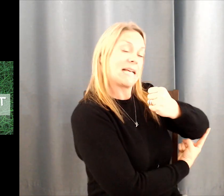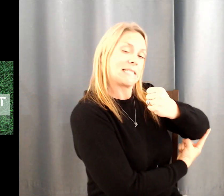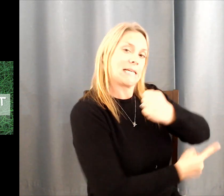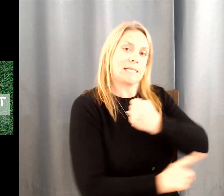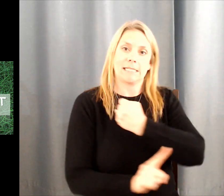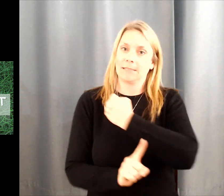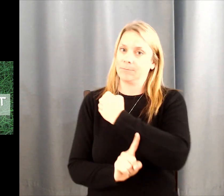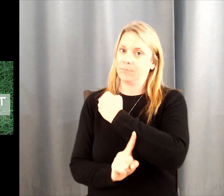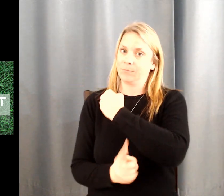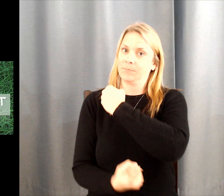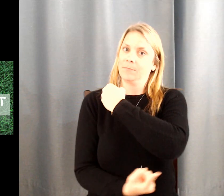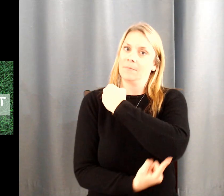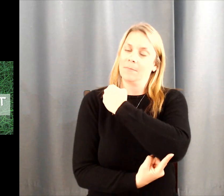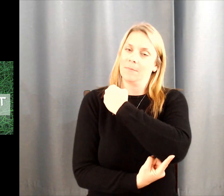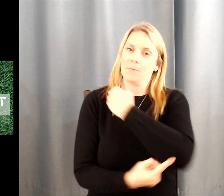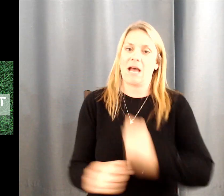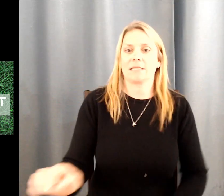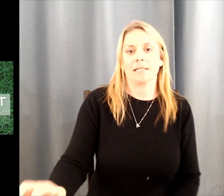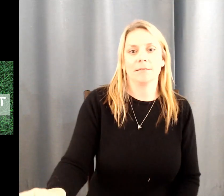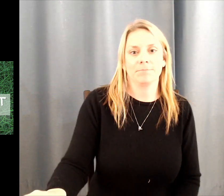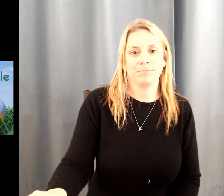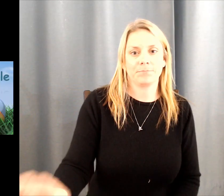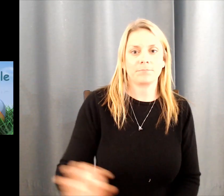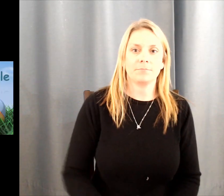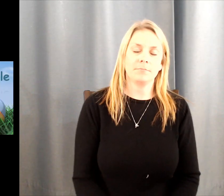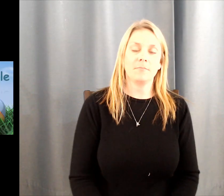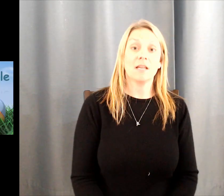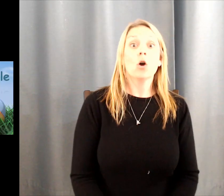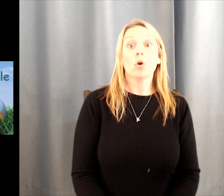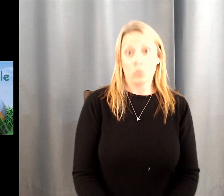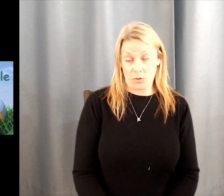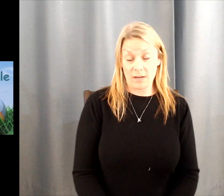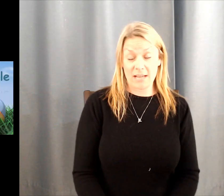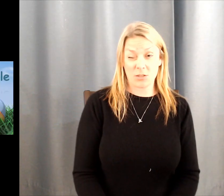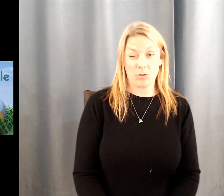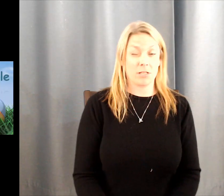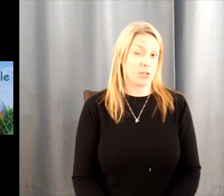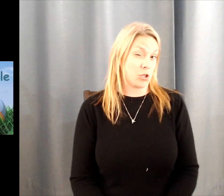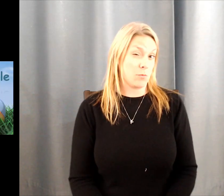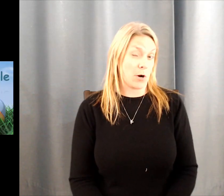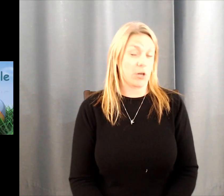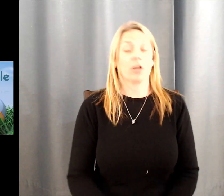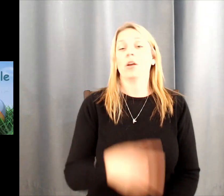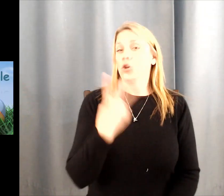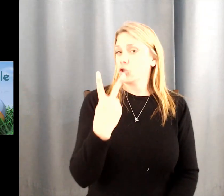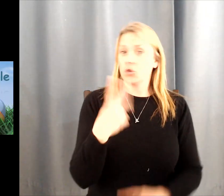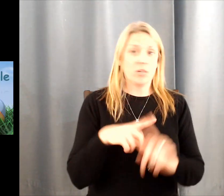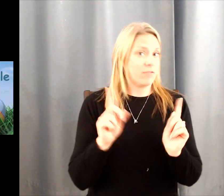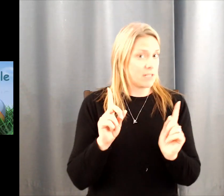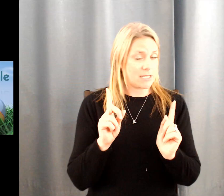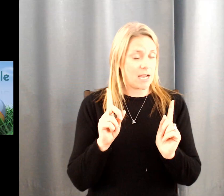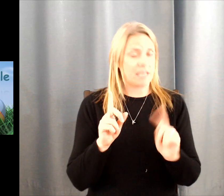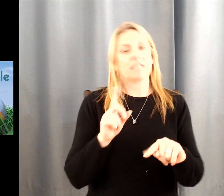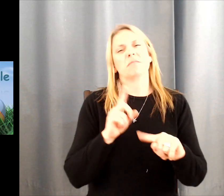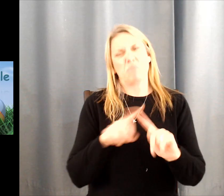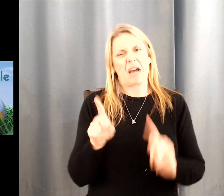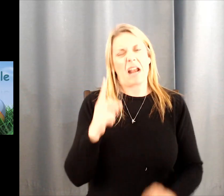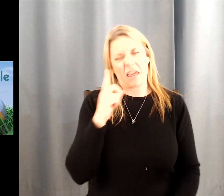Basket. Basket. The next one is a two-parter, two different signs, but they're